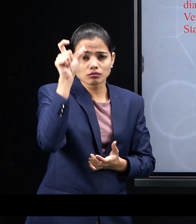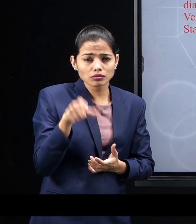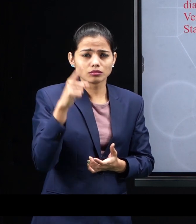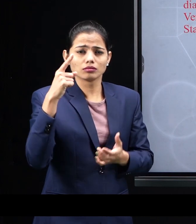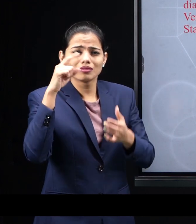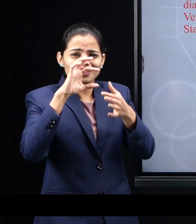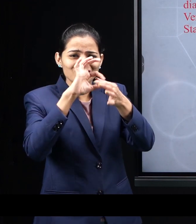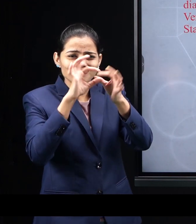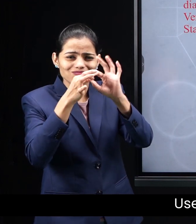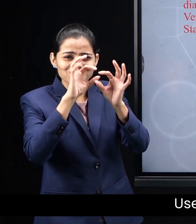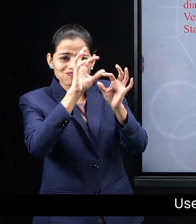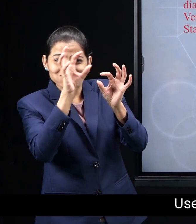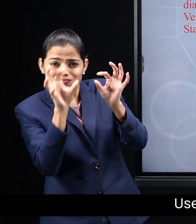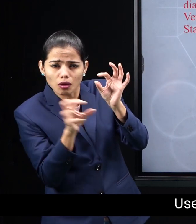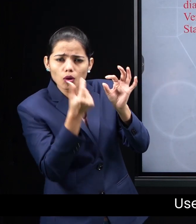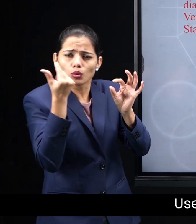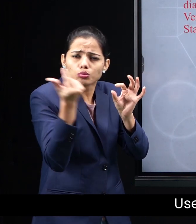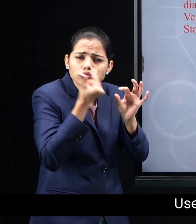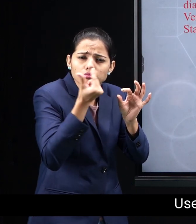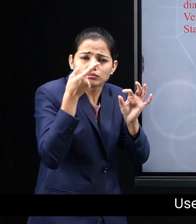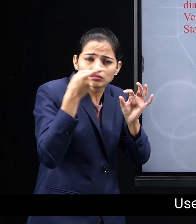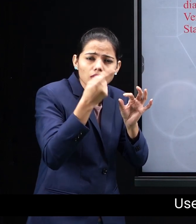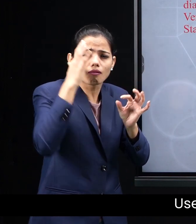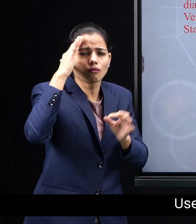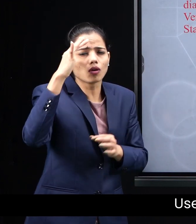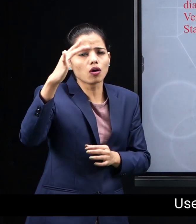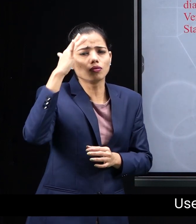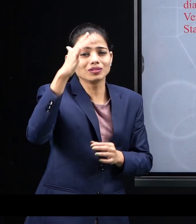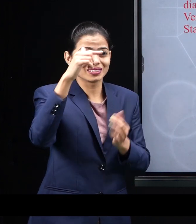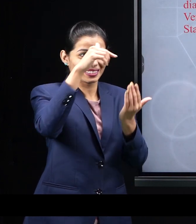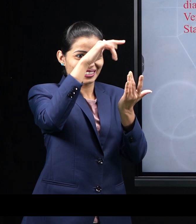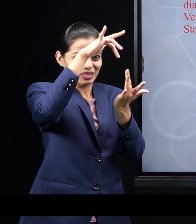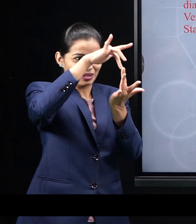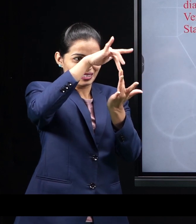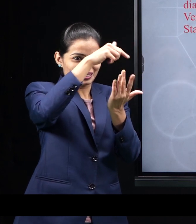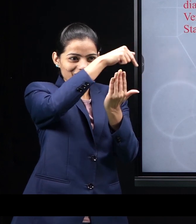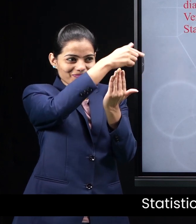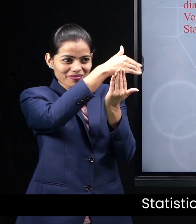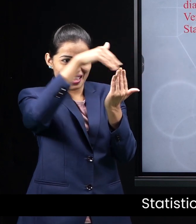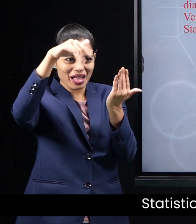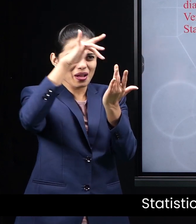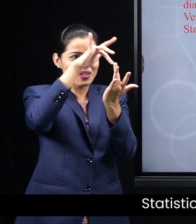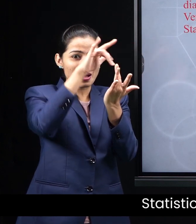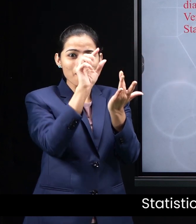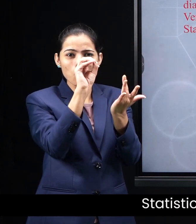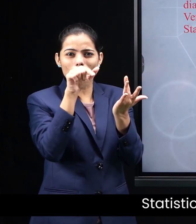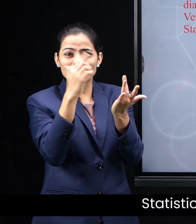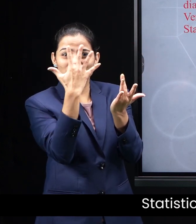Venn diagrams are used in the field of set theory, probability, statistics,